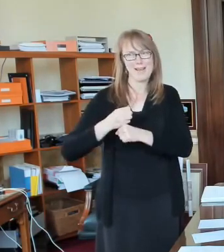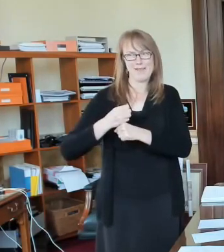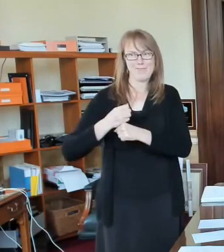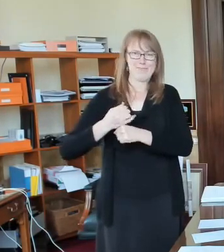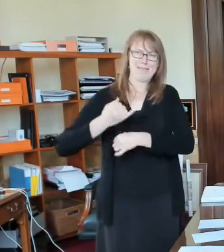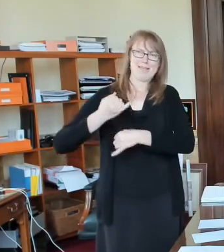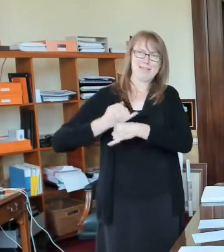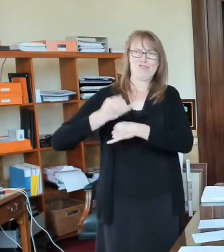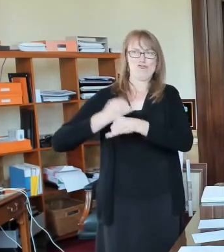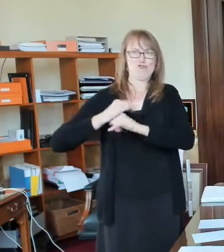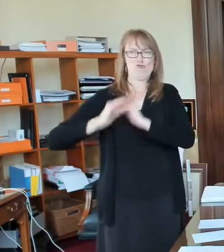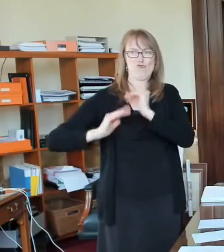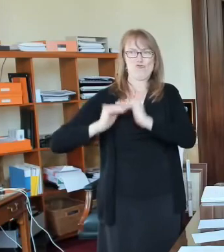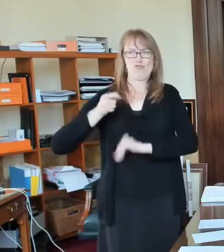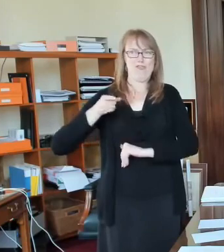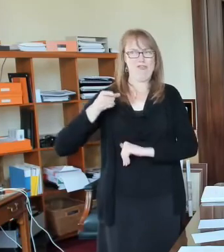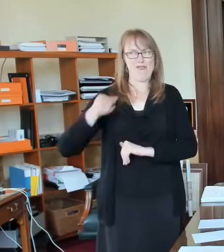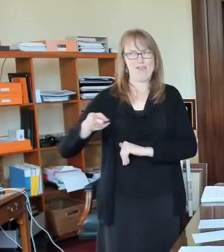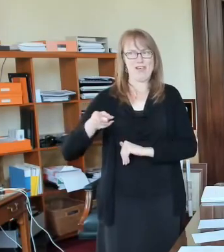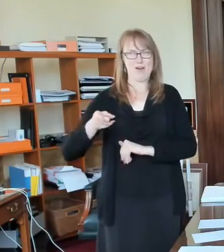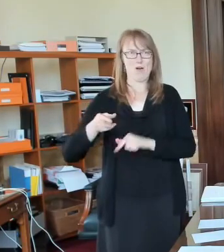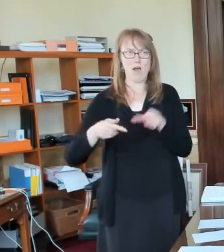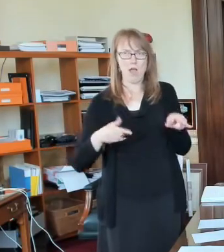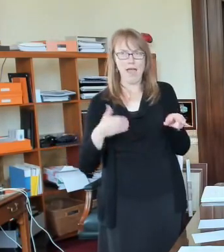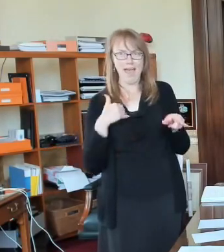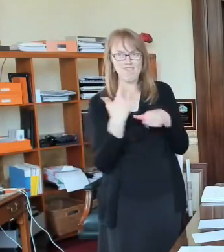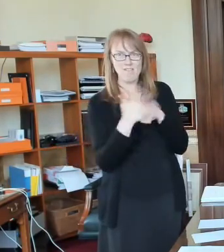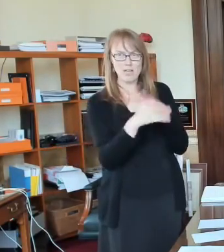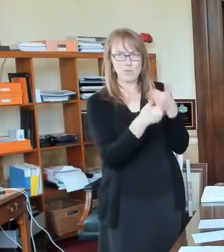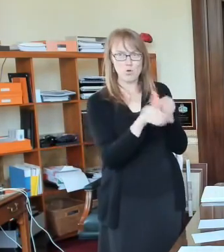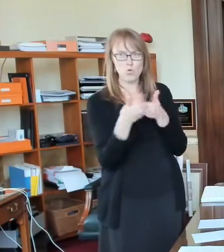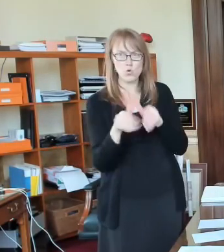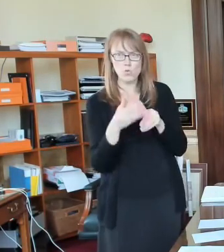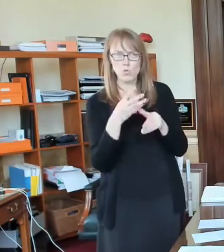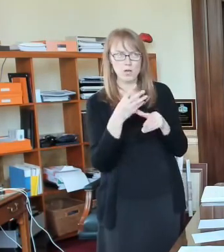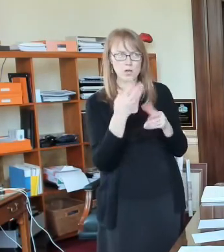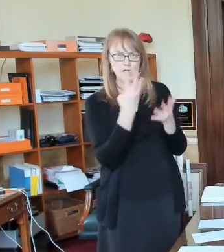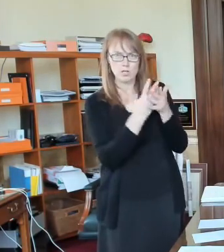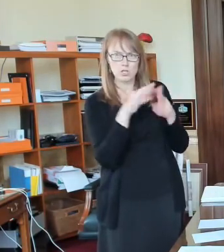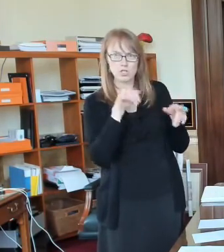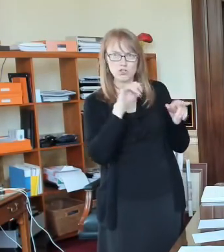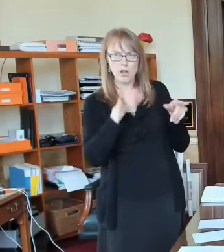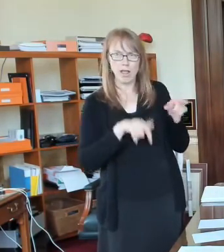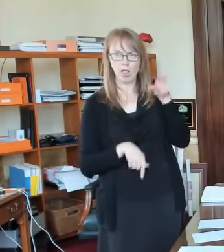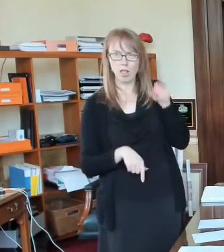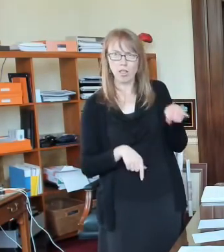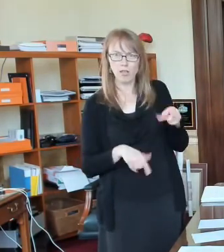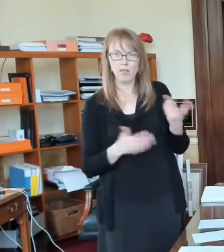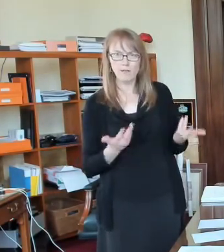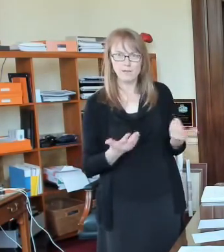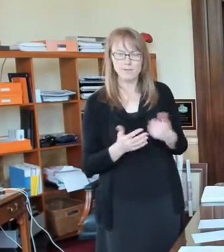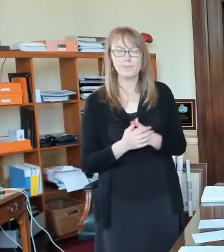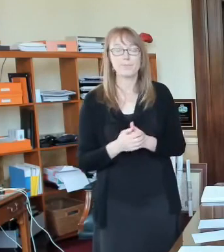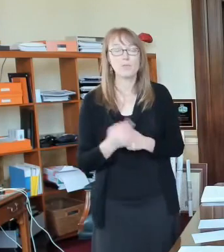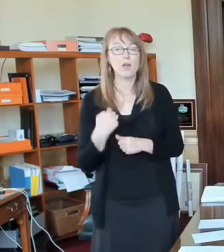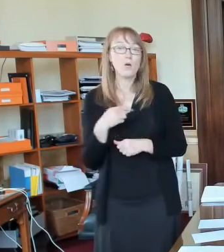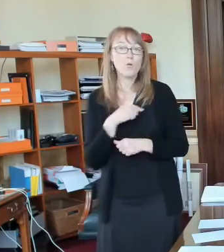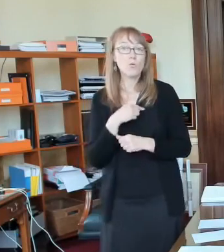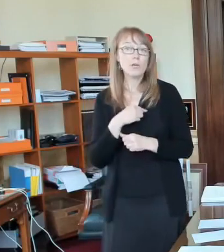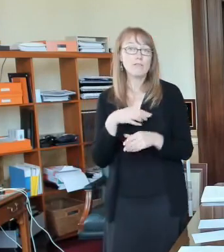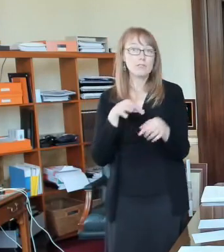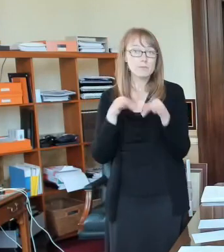since there's room in the city jail. So, we've addressed this question a number of times. I'm going to try to do it succinctly again.